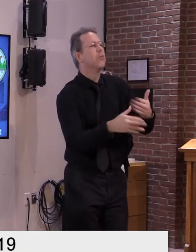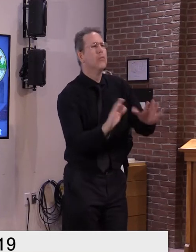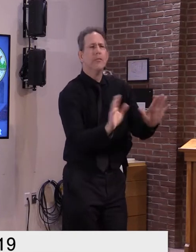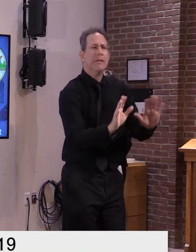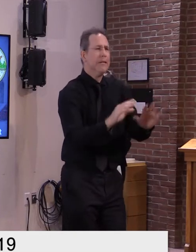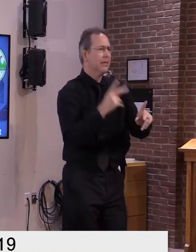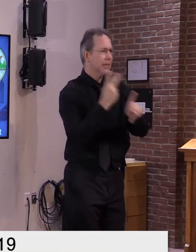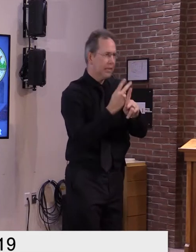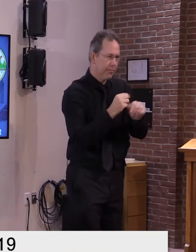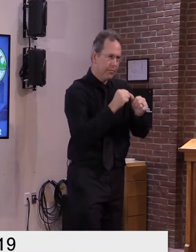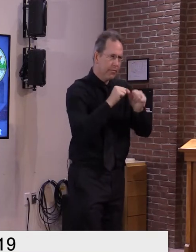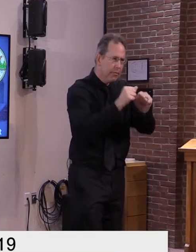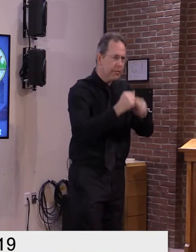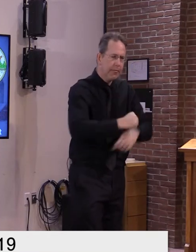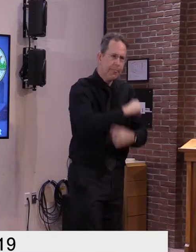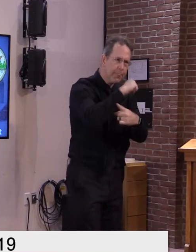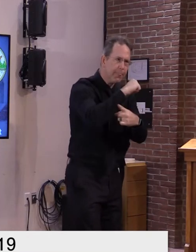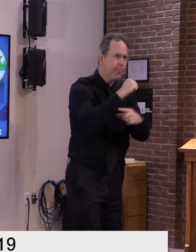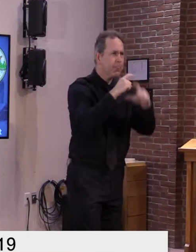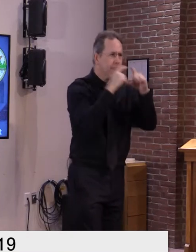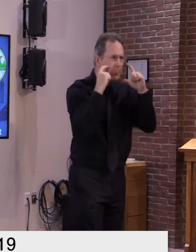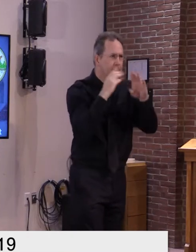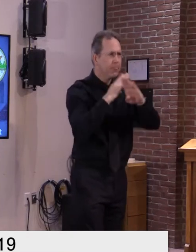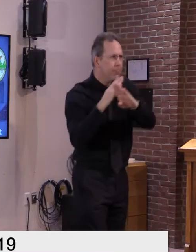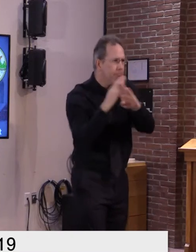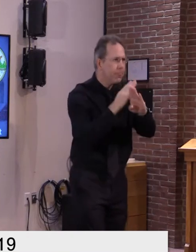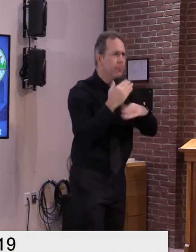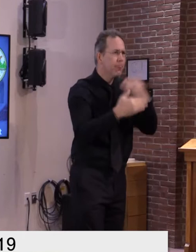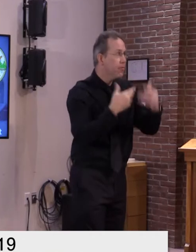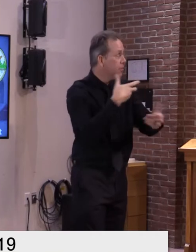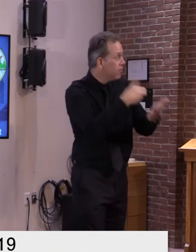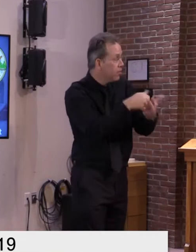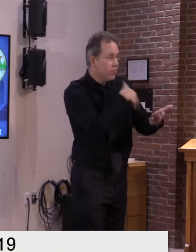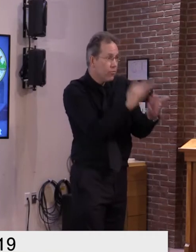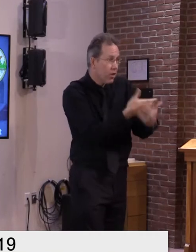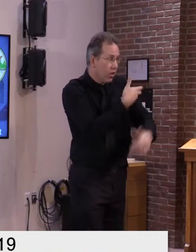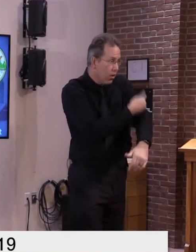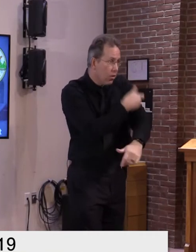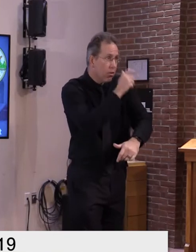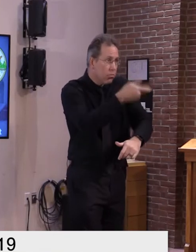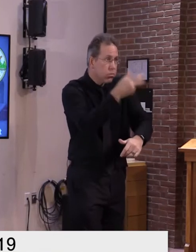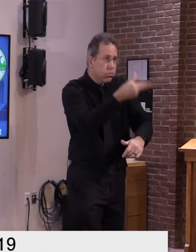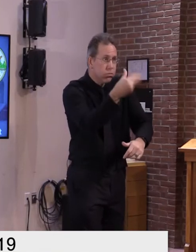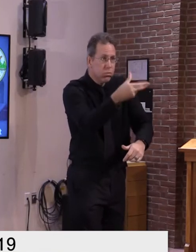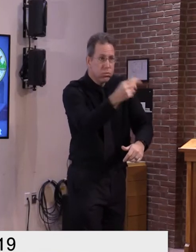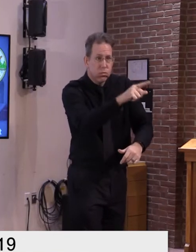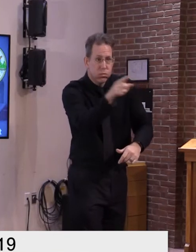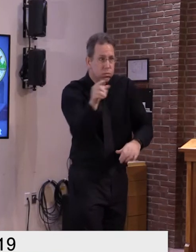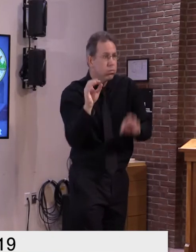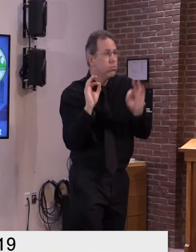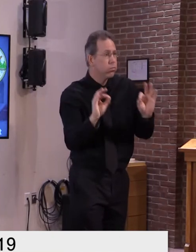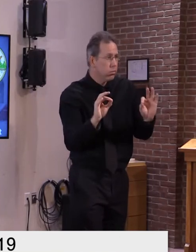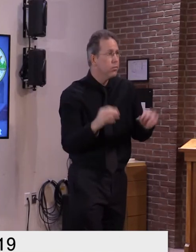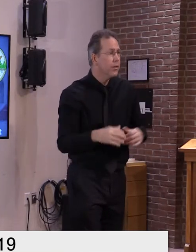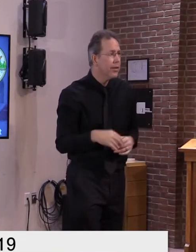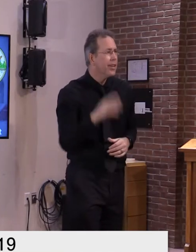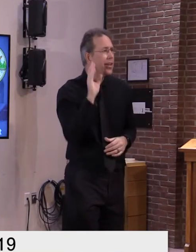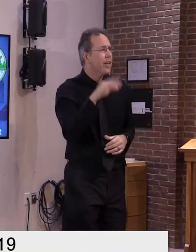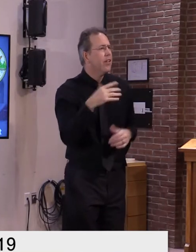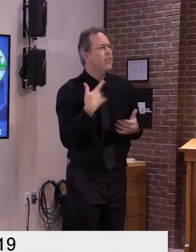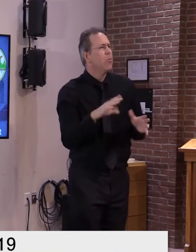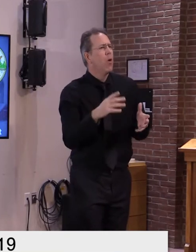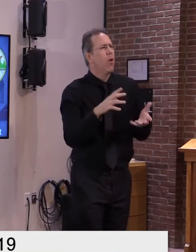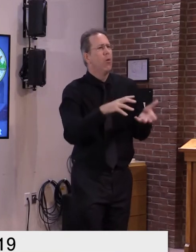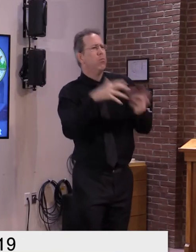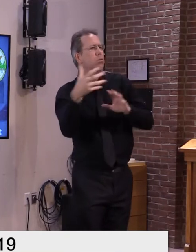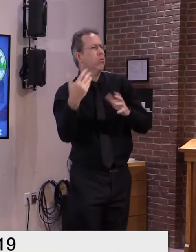enough people vaccinated. I know how disruptive this has been and how ready Vermonters are to move